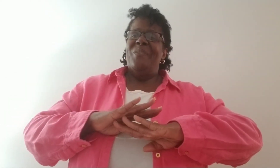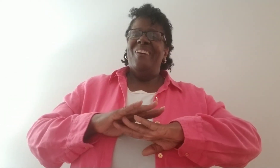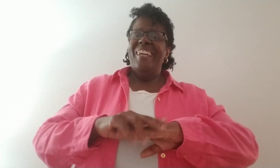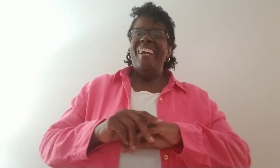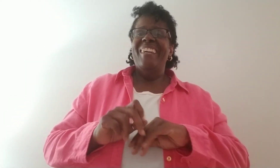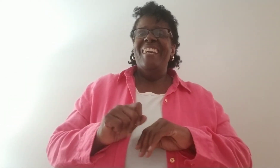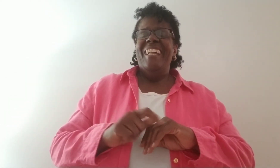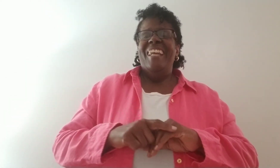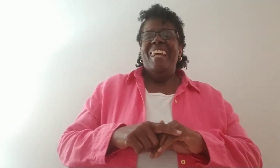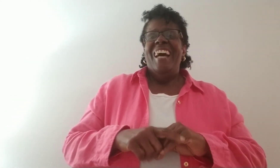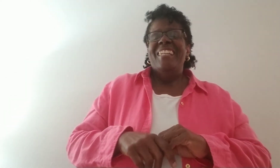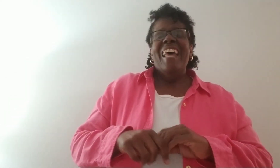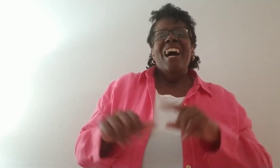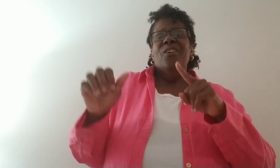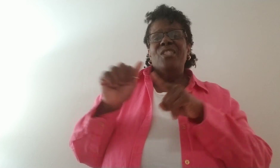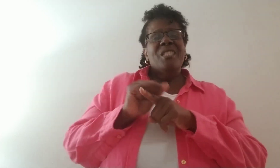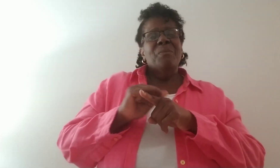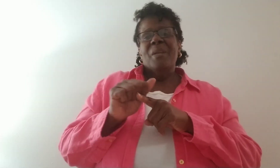Okay? Now, just